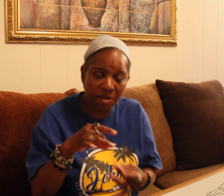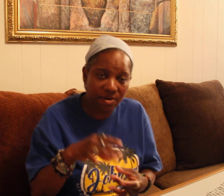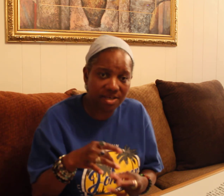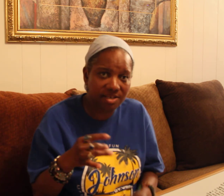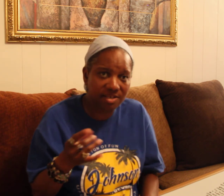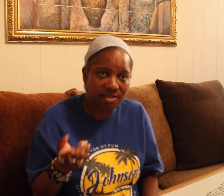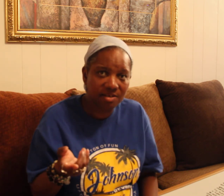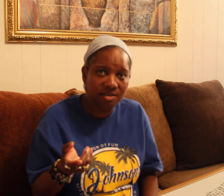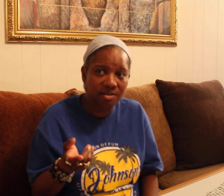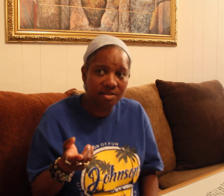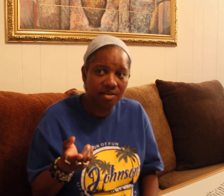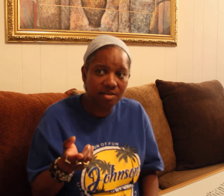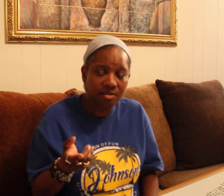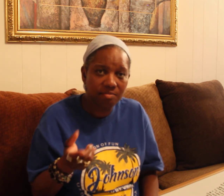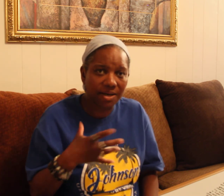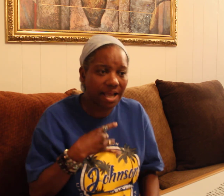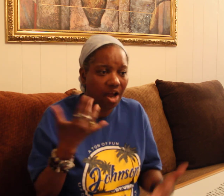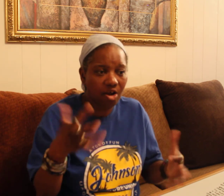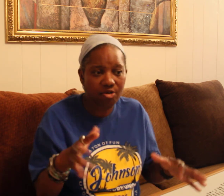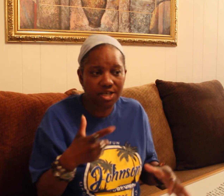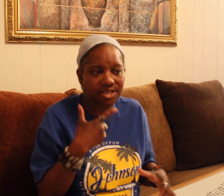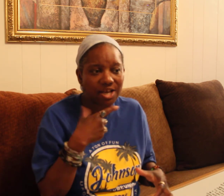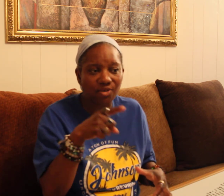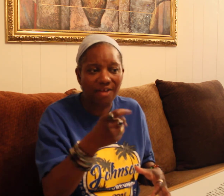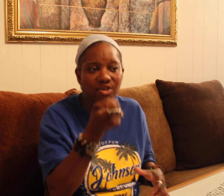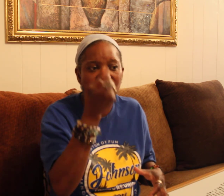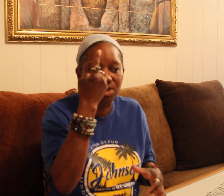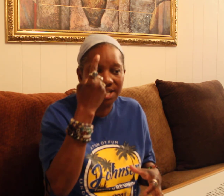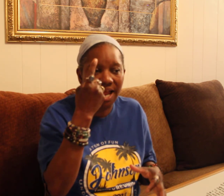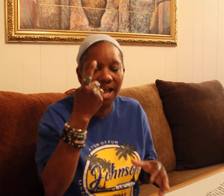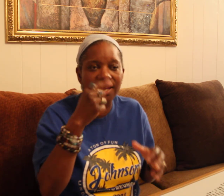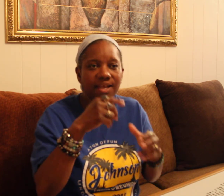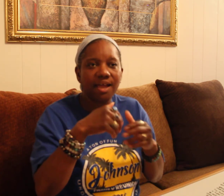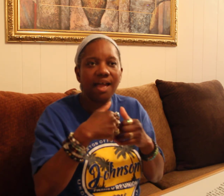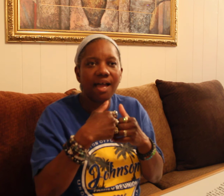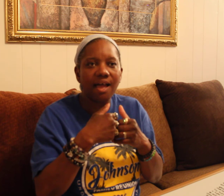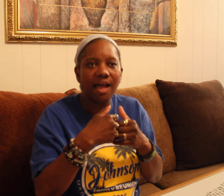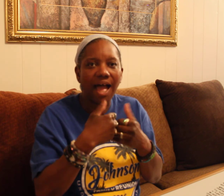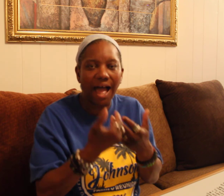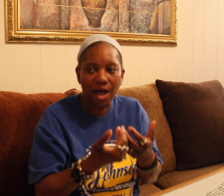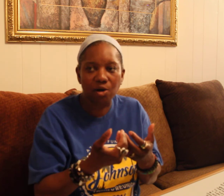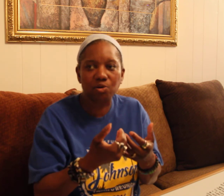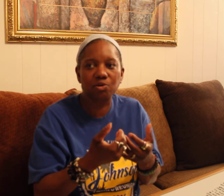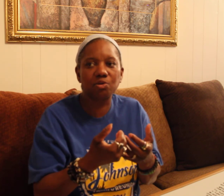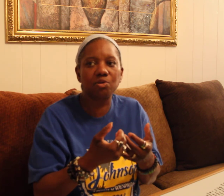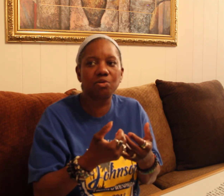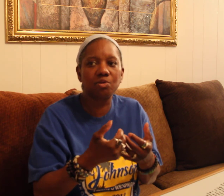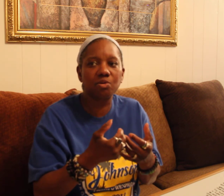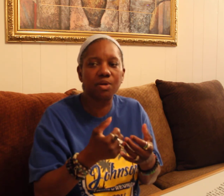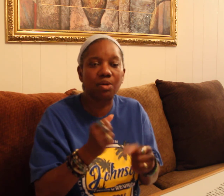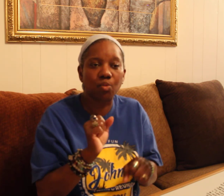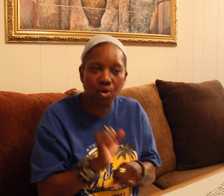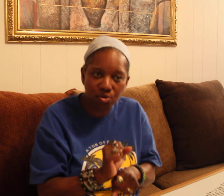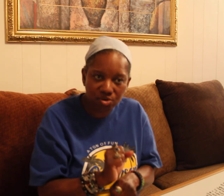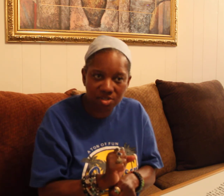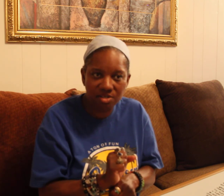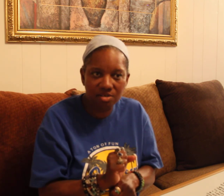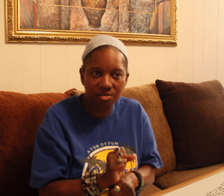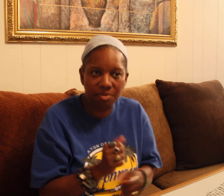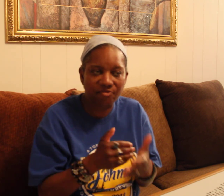spirit. But like I already said, you have to understand how it works before